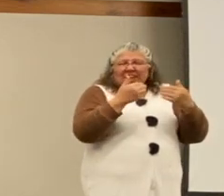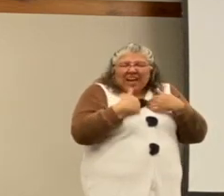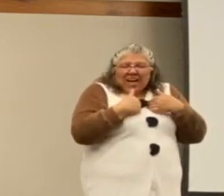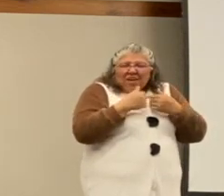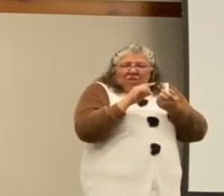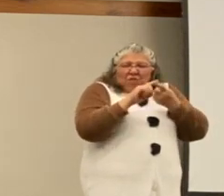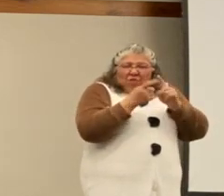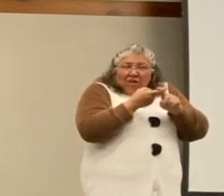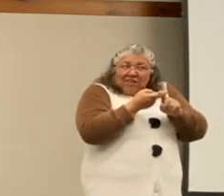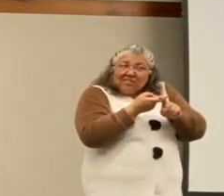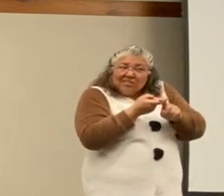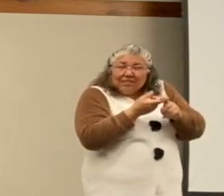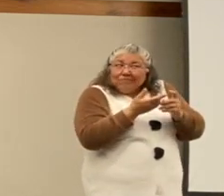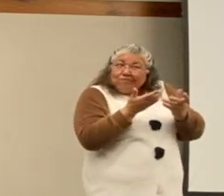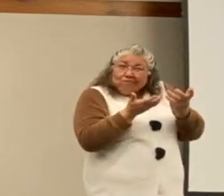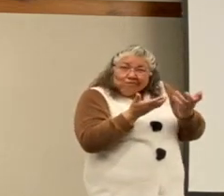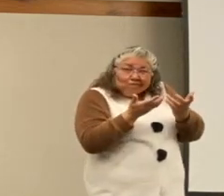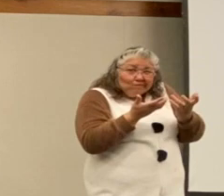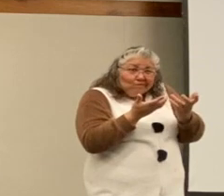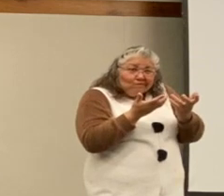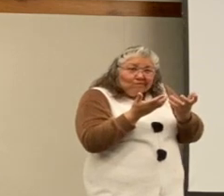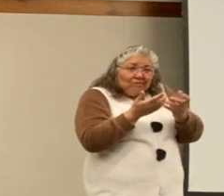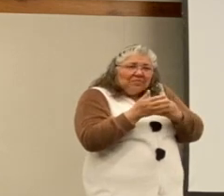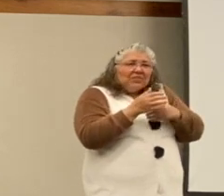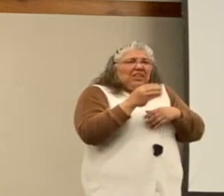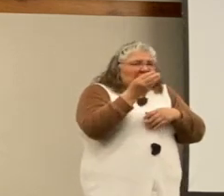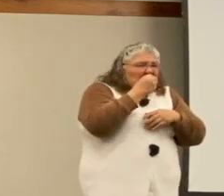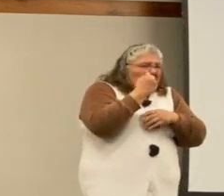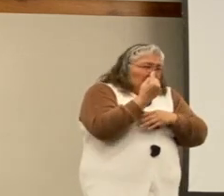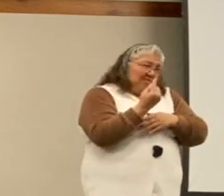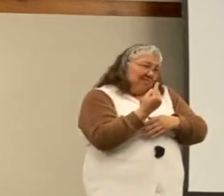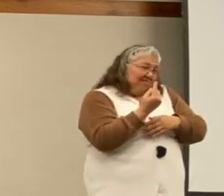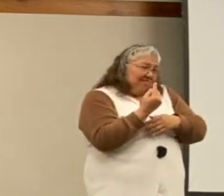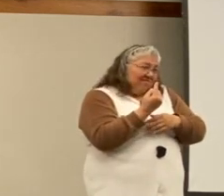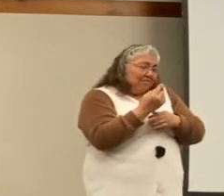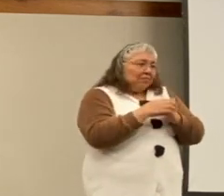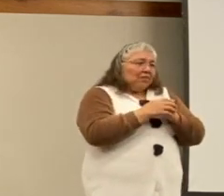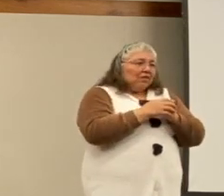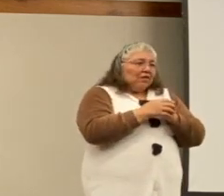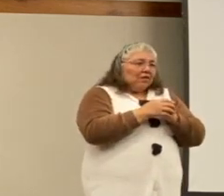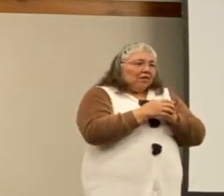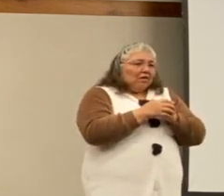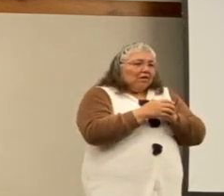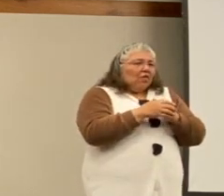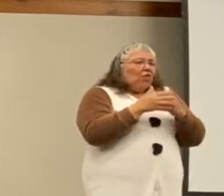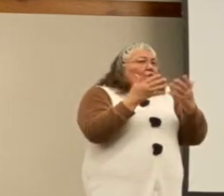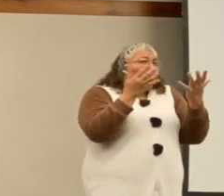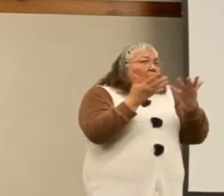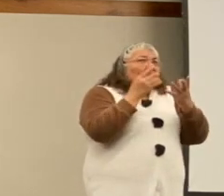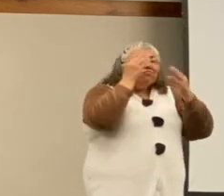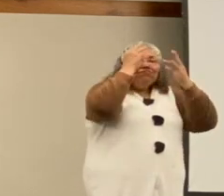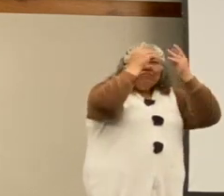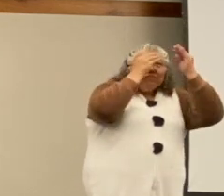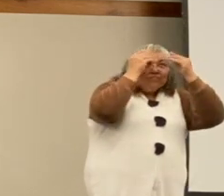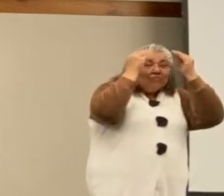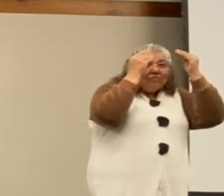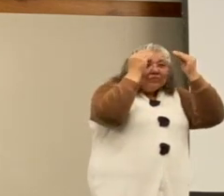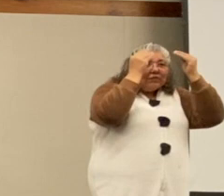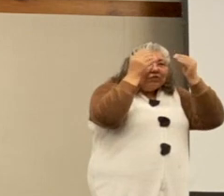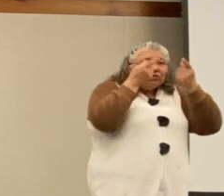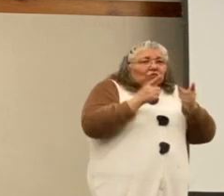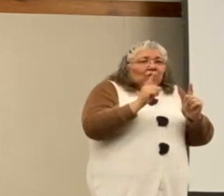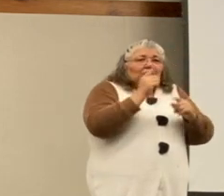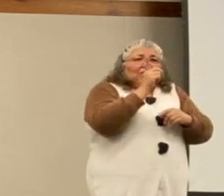any friends at all? Did he eat alone? What went through his mind in his alone